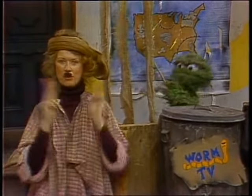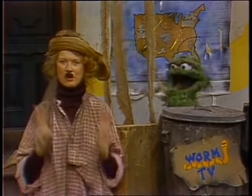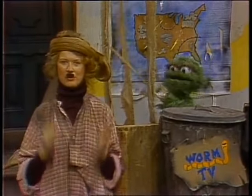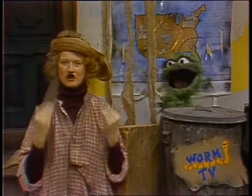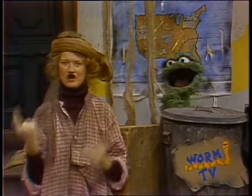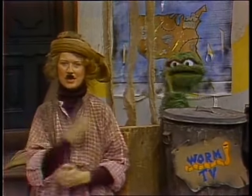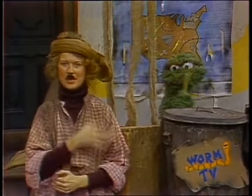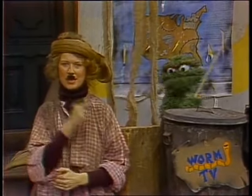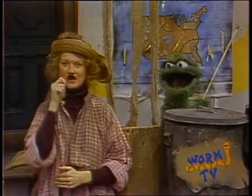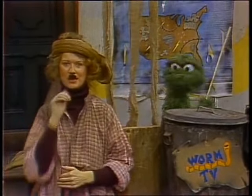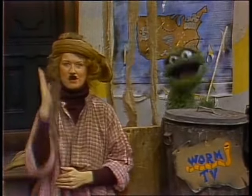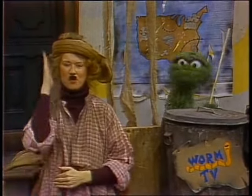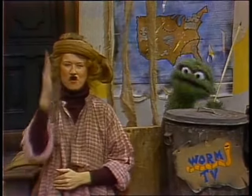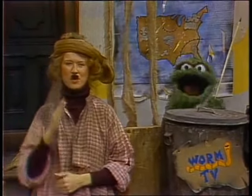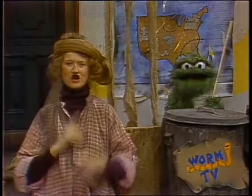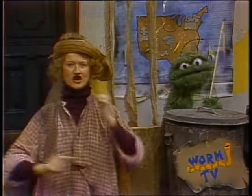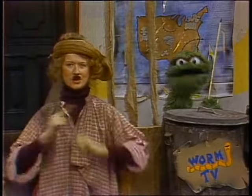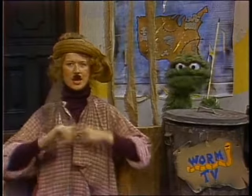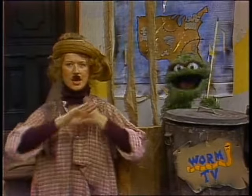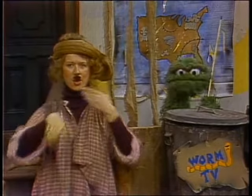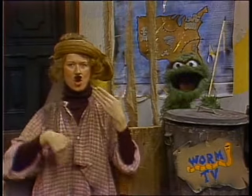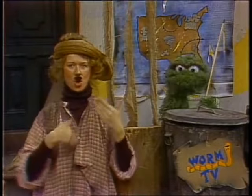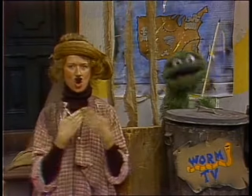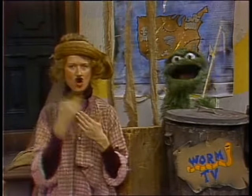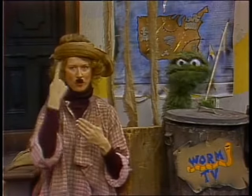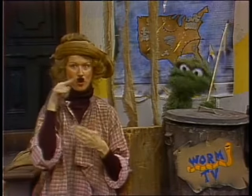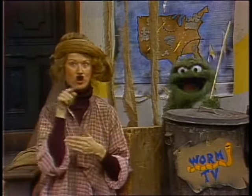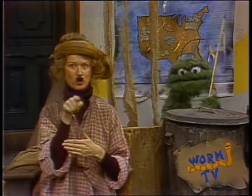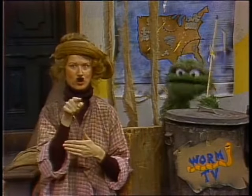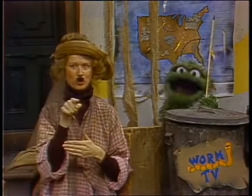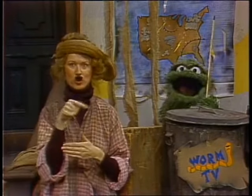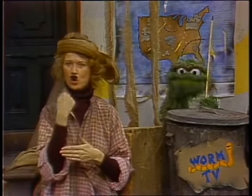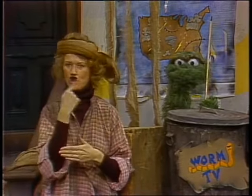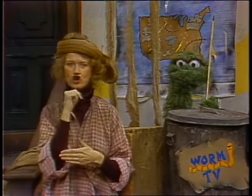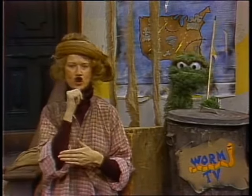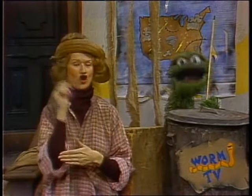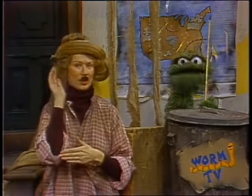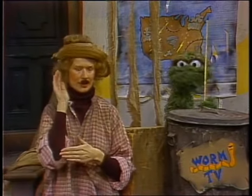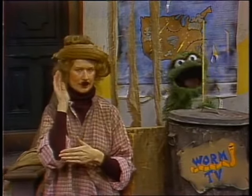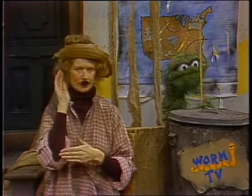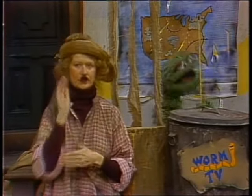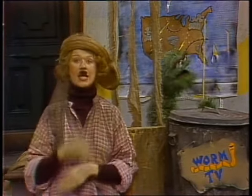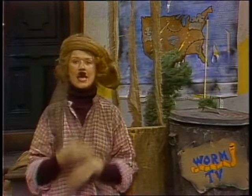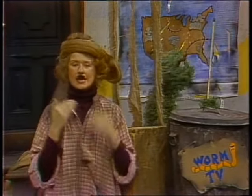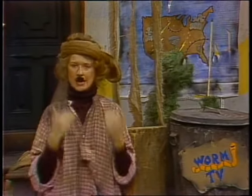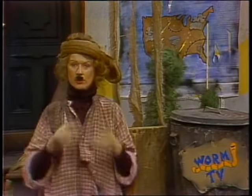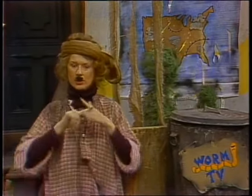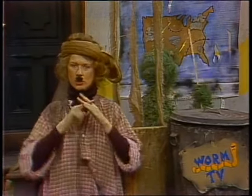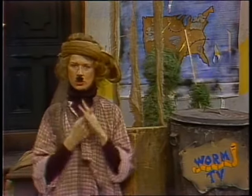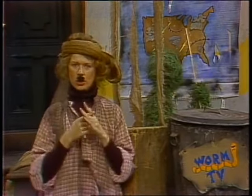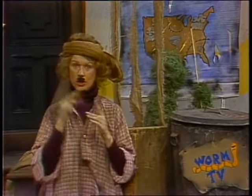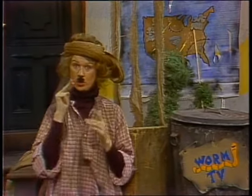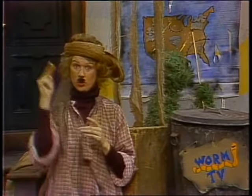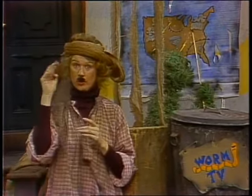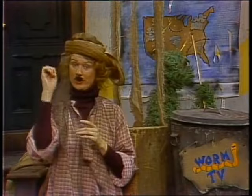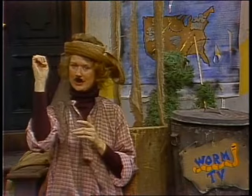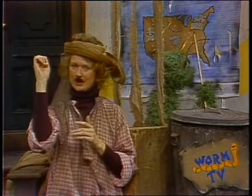Timmy here is going to sign all of it for you who don't hear as well. Now, starting in the northeast, it's going